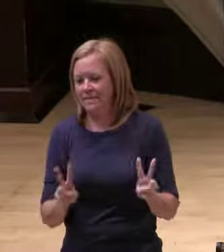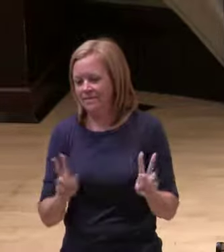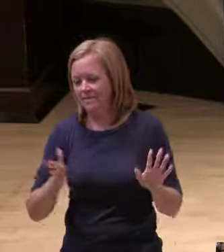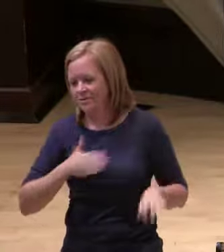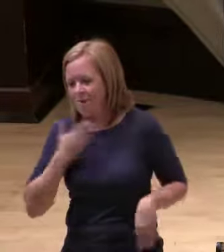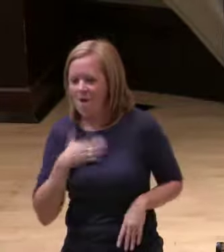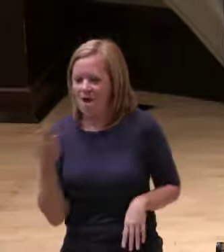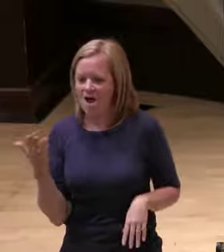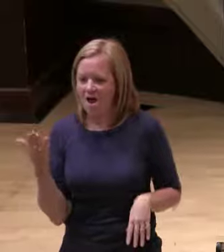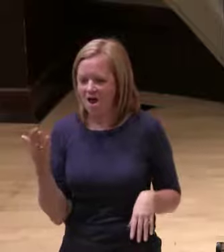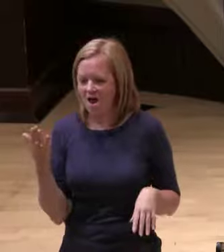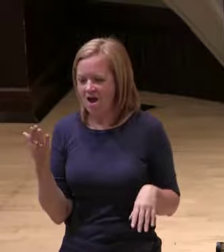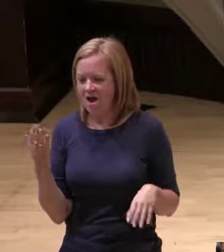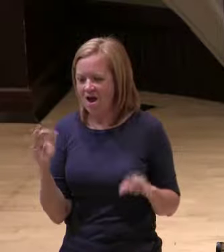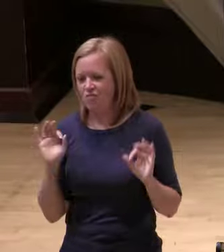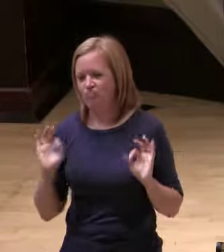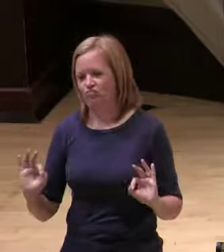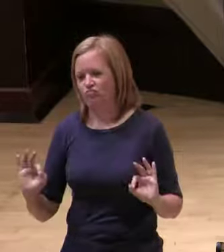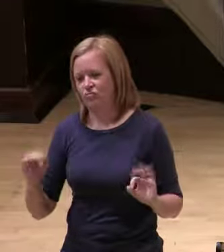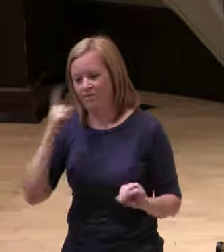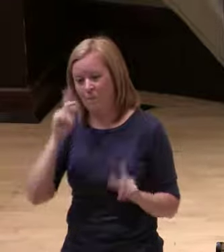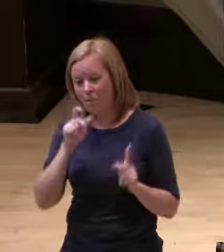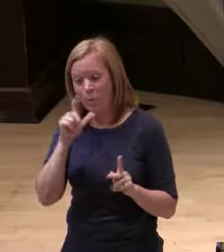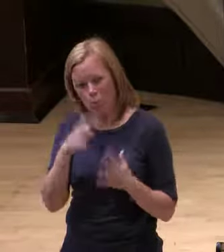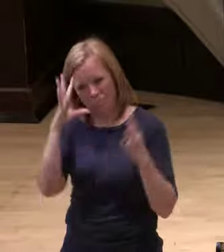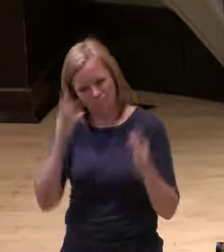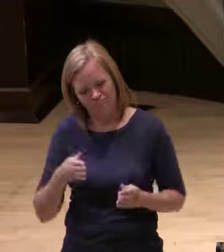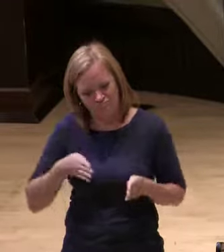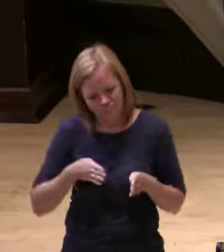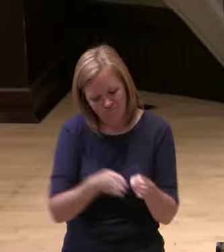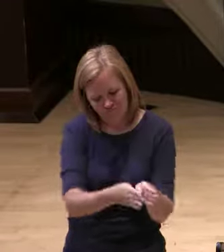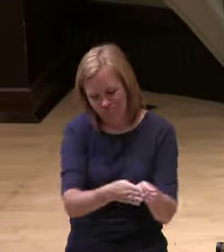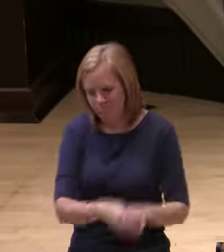joy, and serenity for those who choose it.